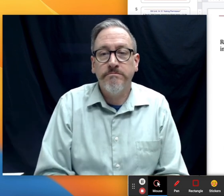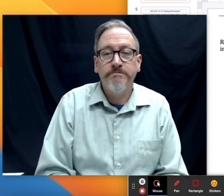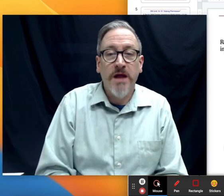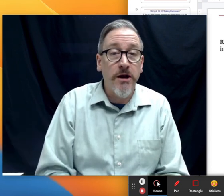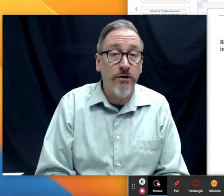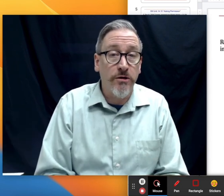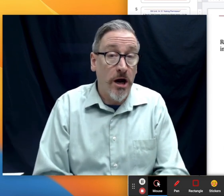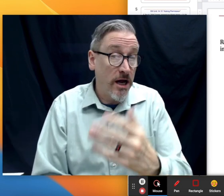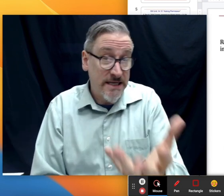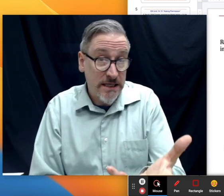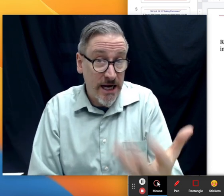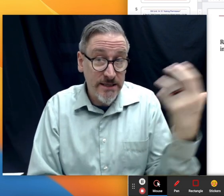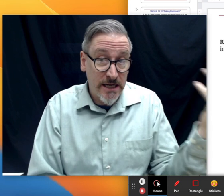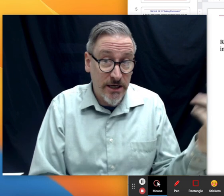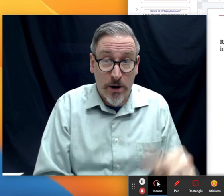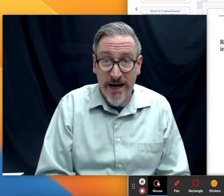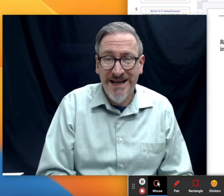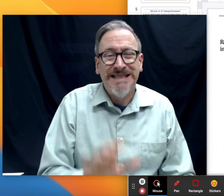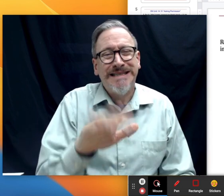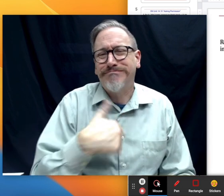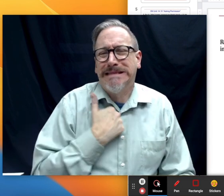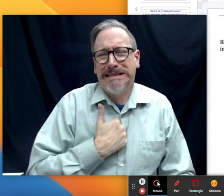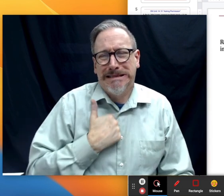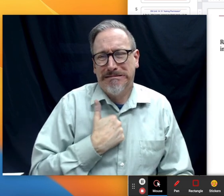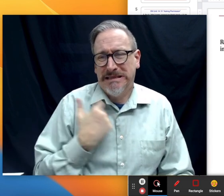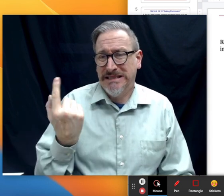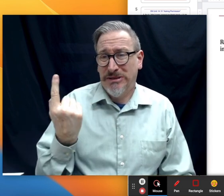Right? Another a decline telling why.